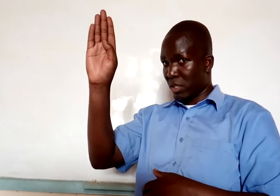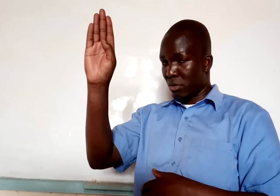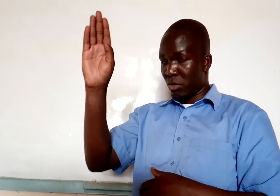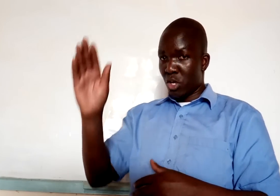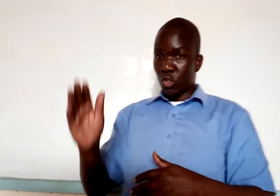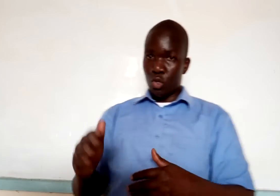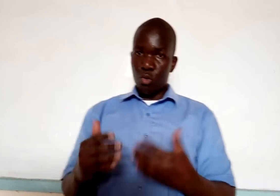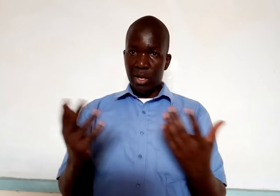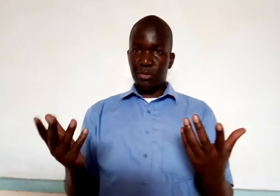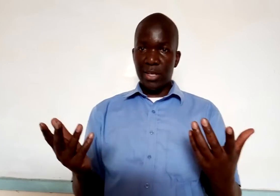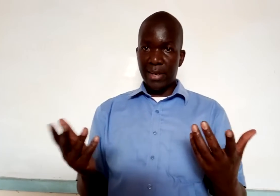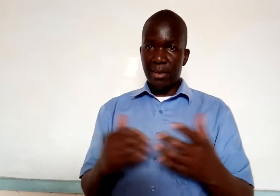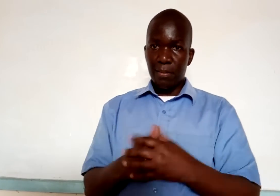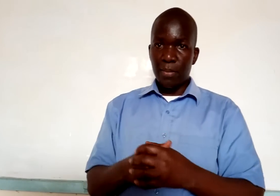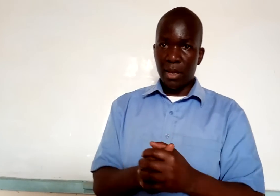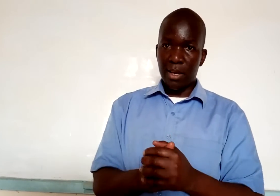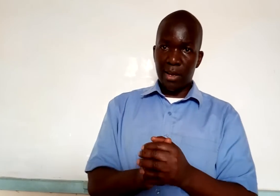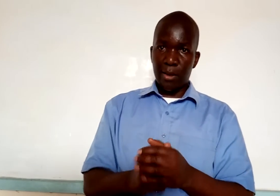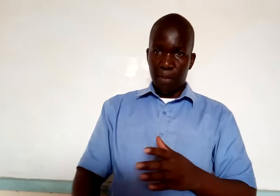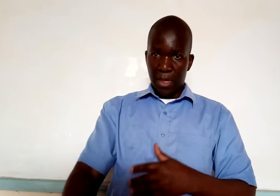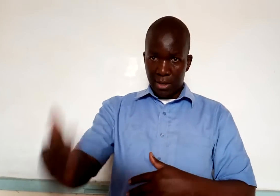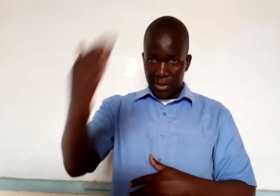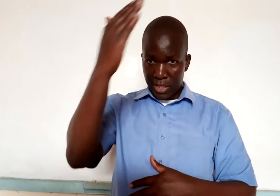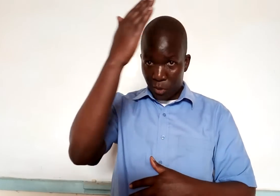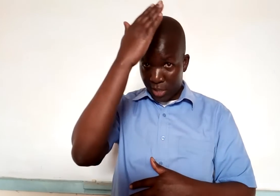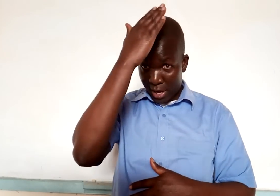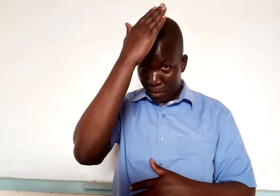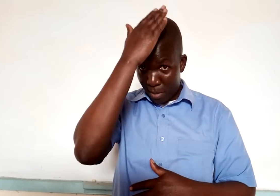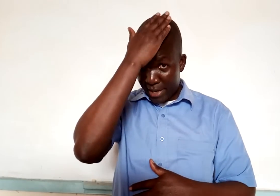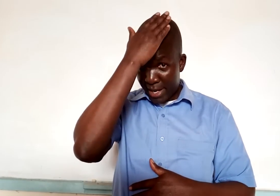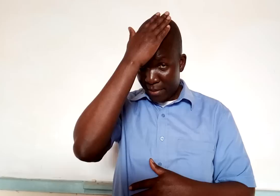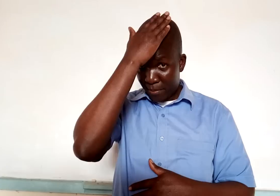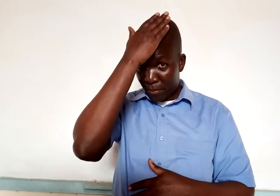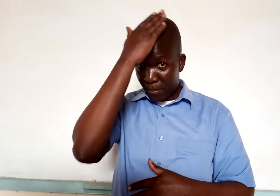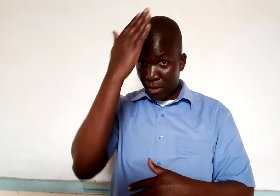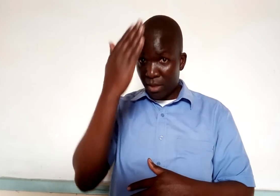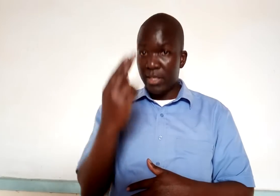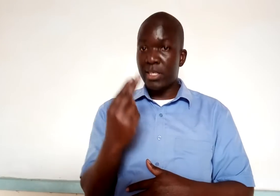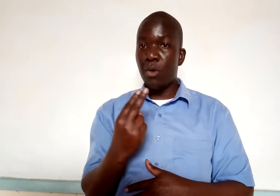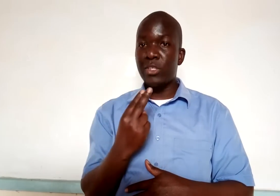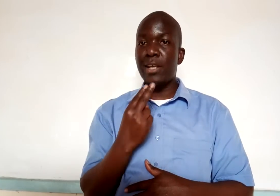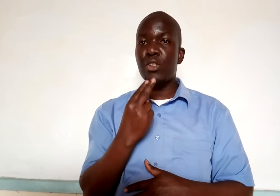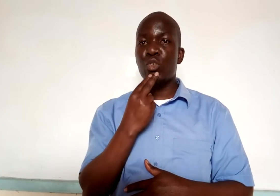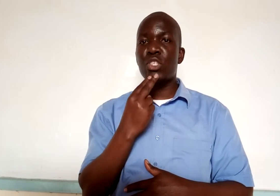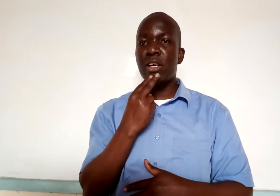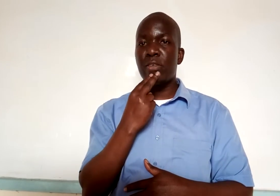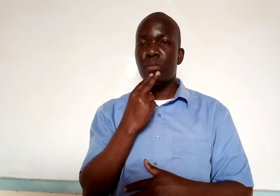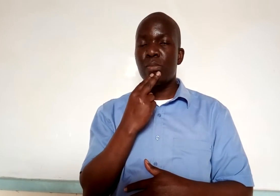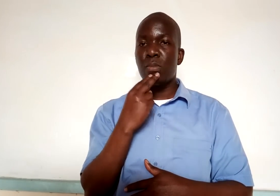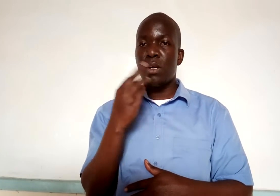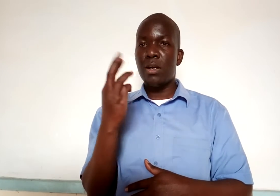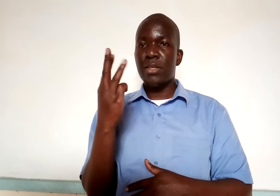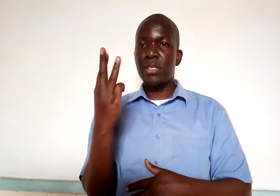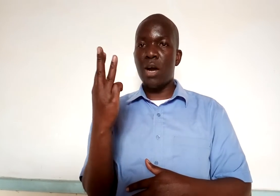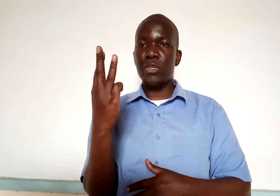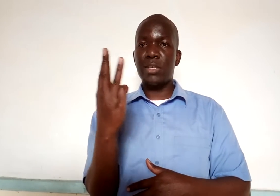acceptable. So we have said this is how we sign Monday, this is how we sign Tuesday, this is how we